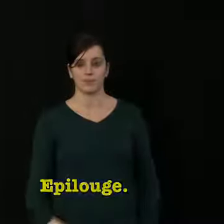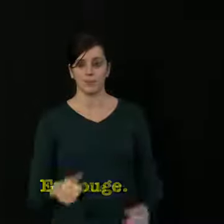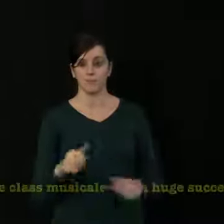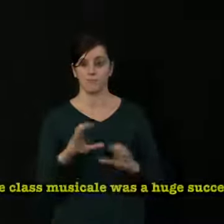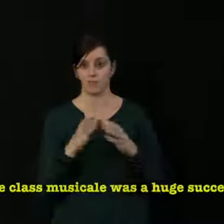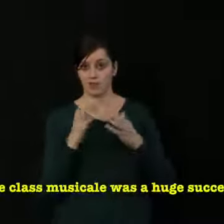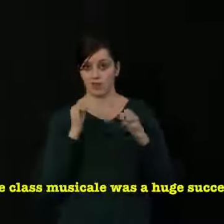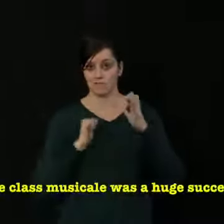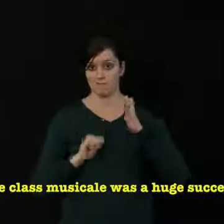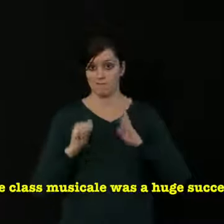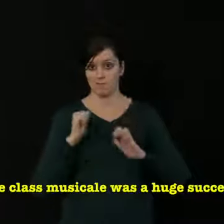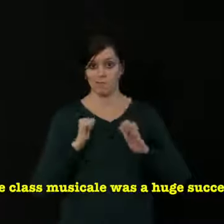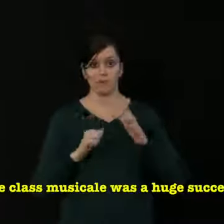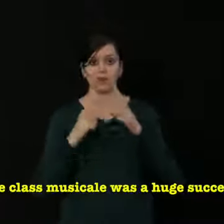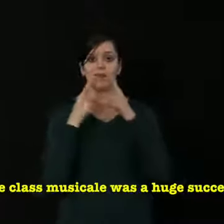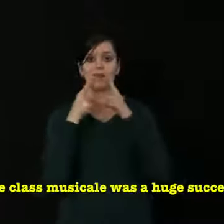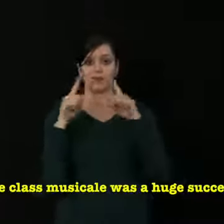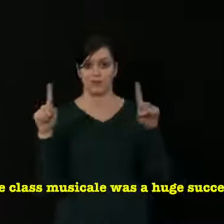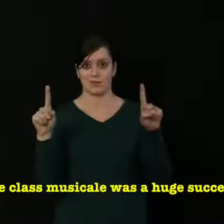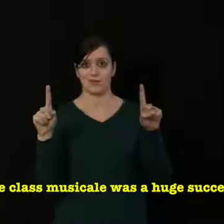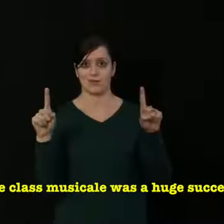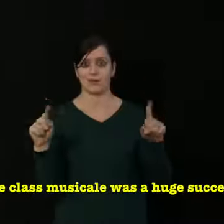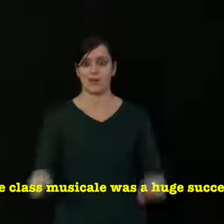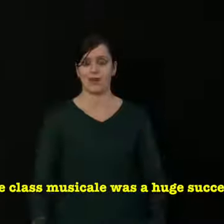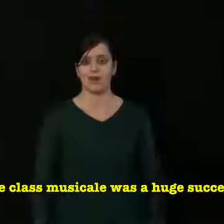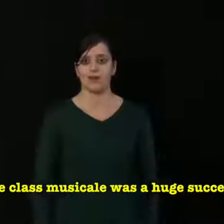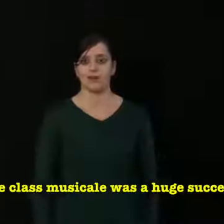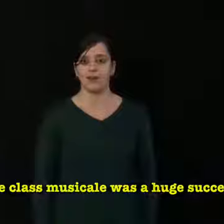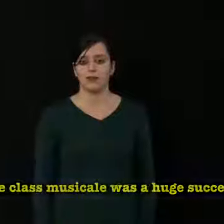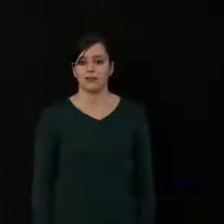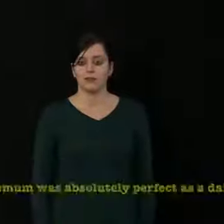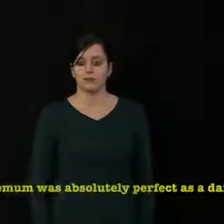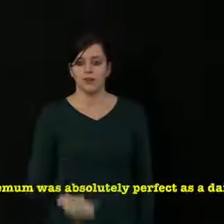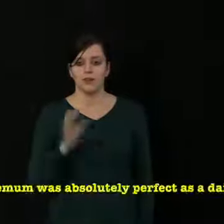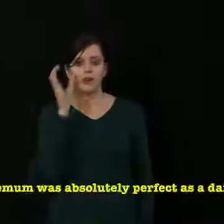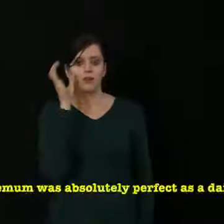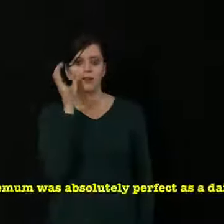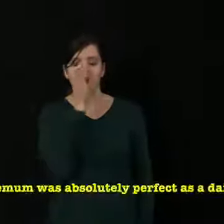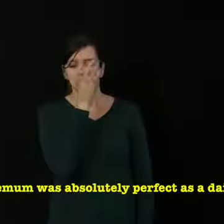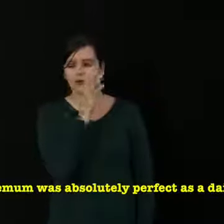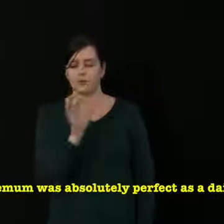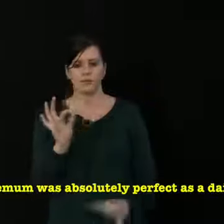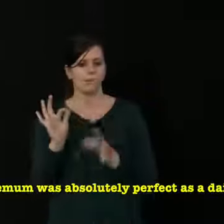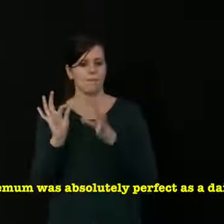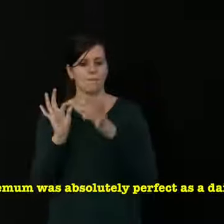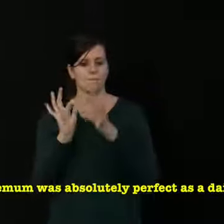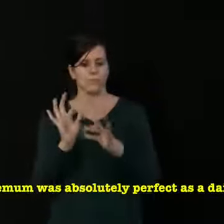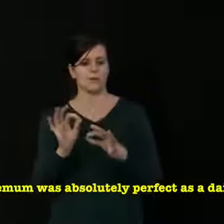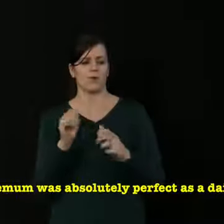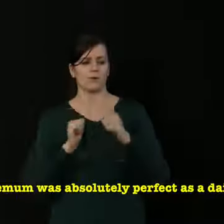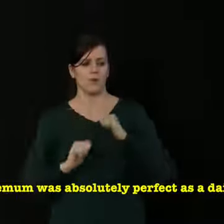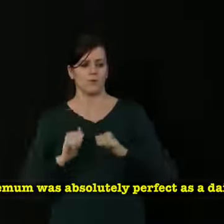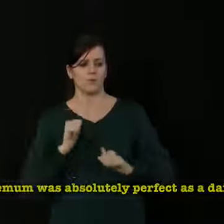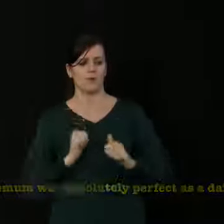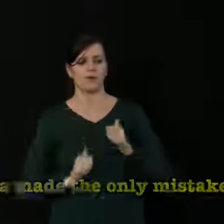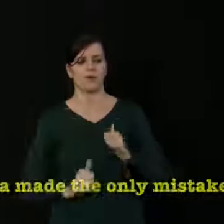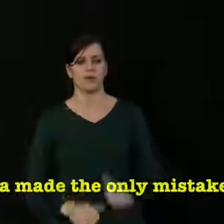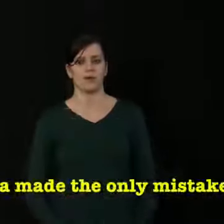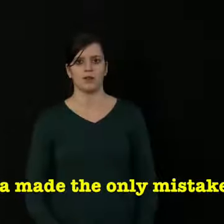Epilogue. Overall, the class musicale was a huge success. Chrysanthemum was absolutely perfect as a daisy.